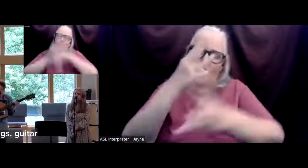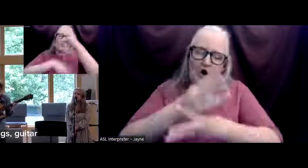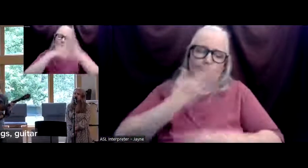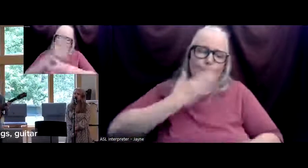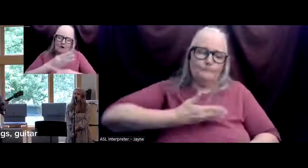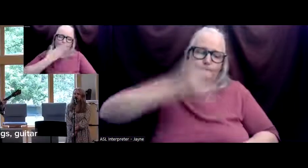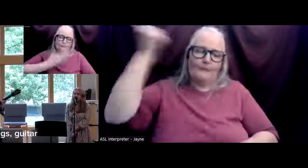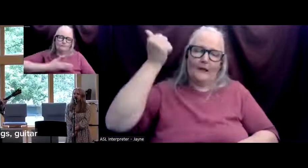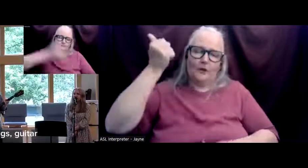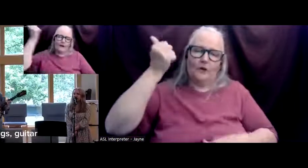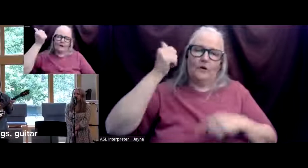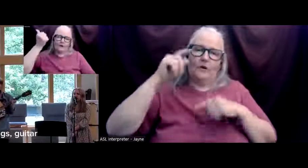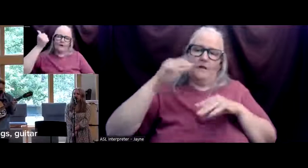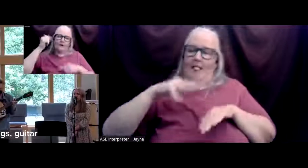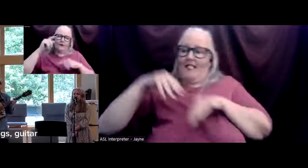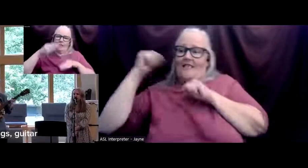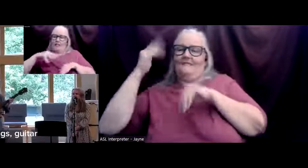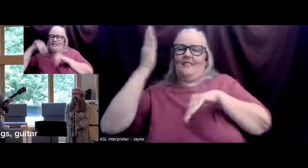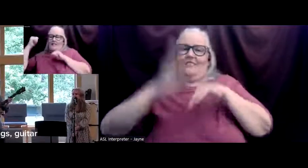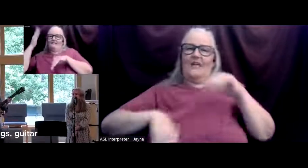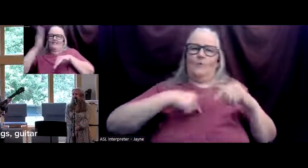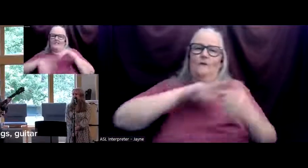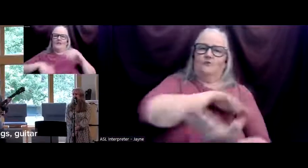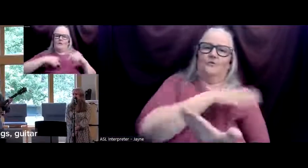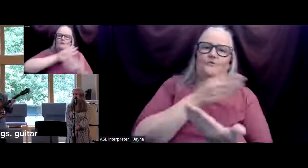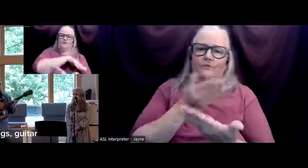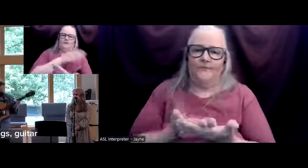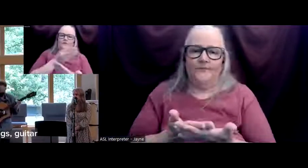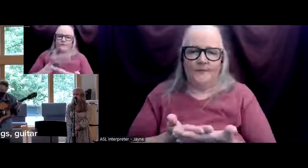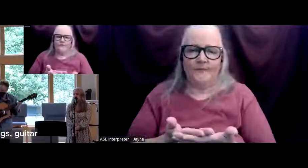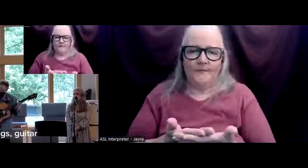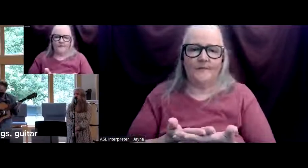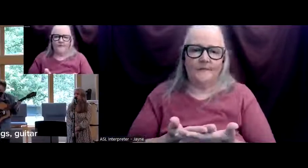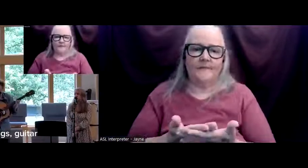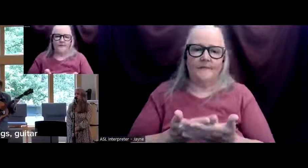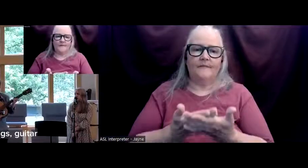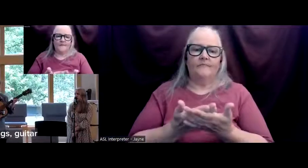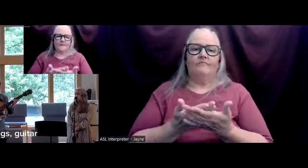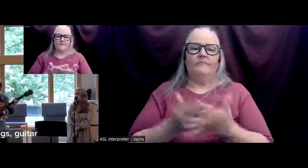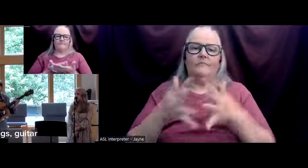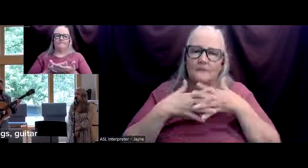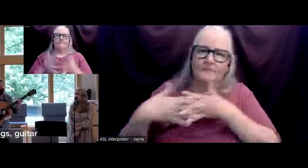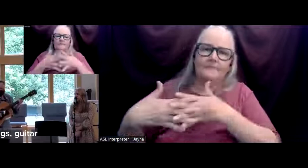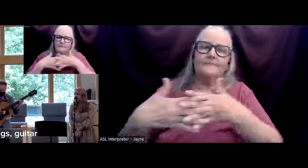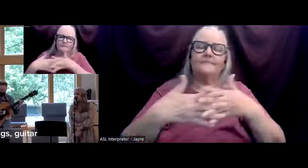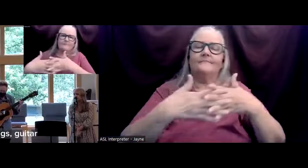world better than we found it? America,